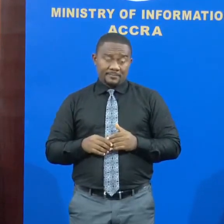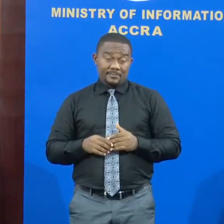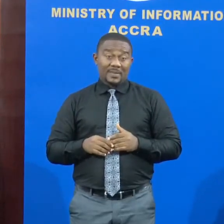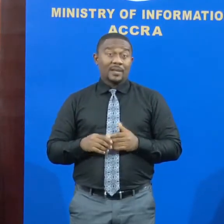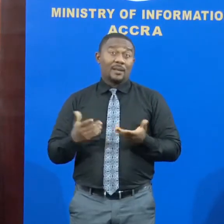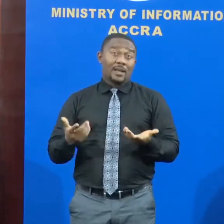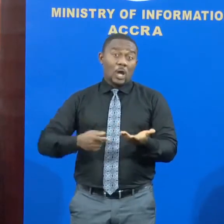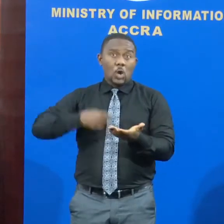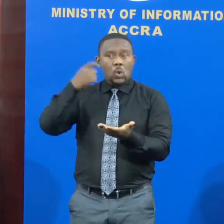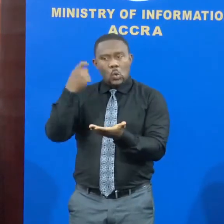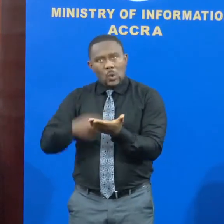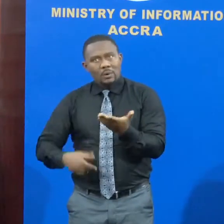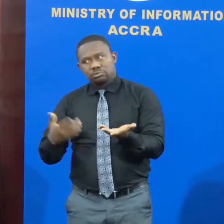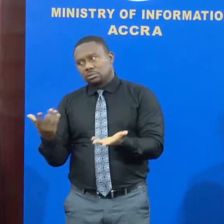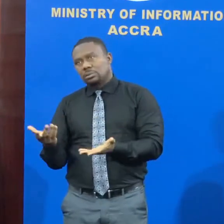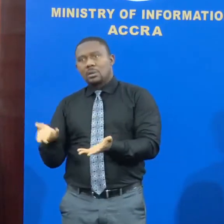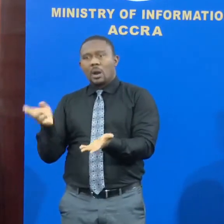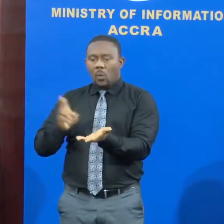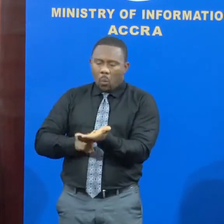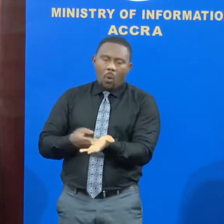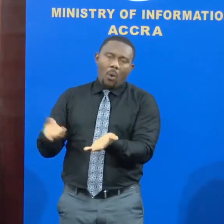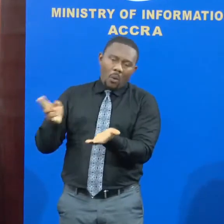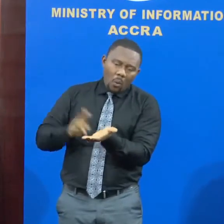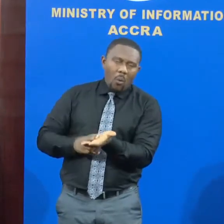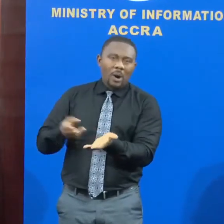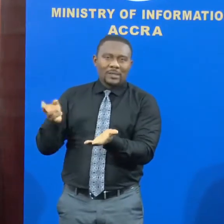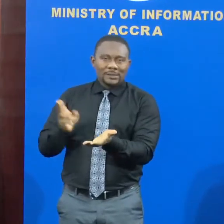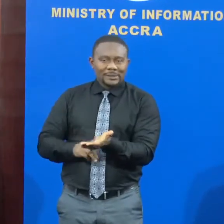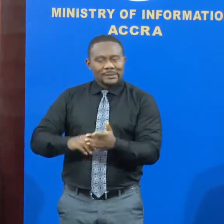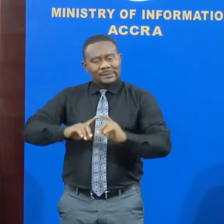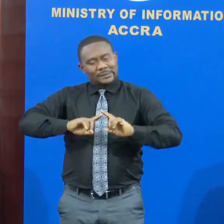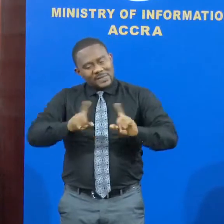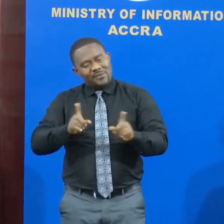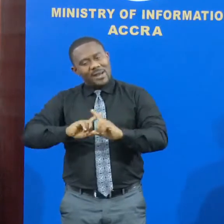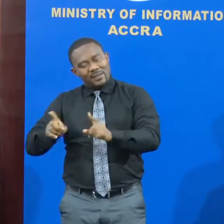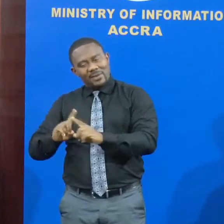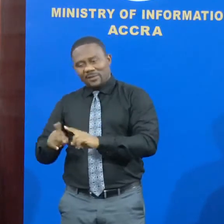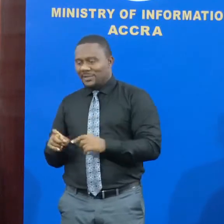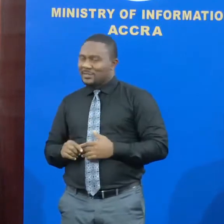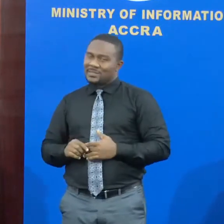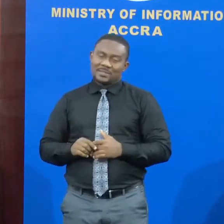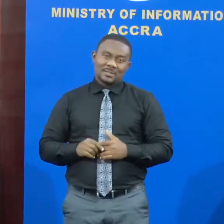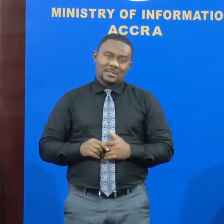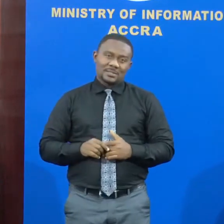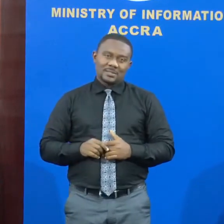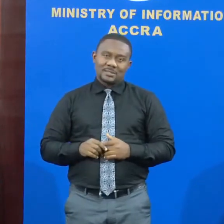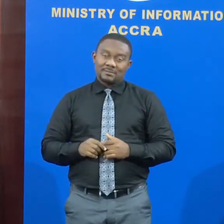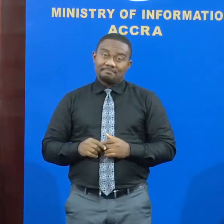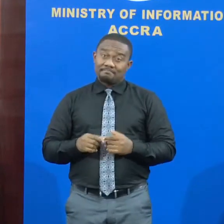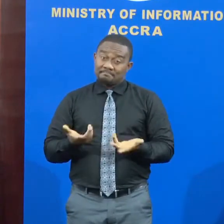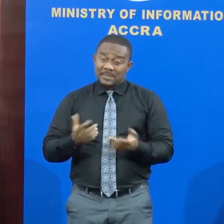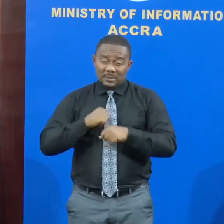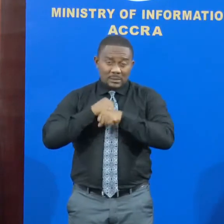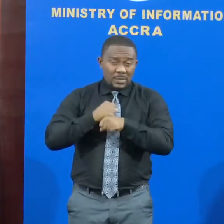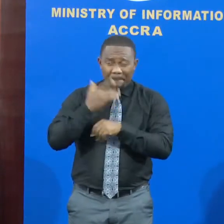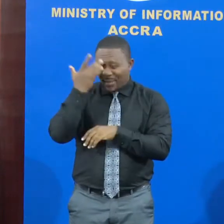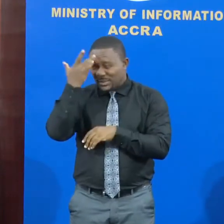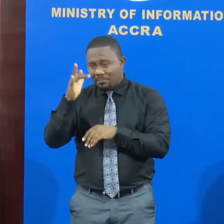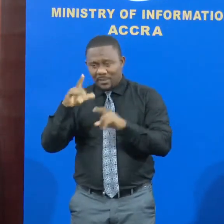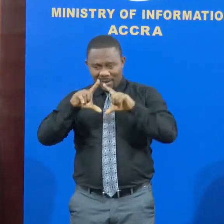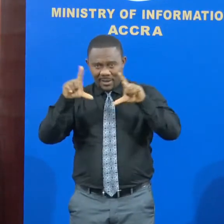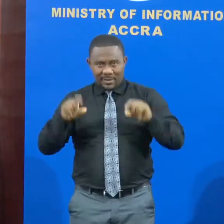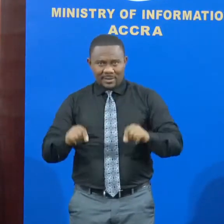and fatigue of periodic citizen registration in different data silos, the issuance of secure, reliable smart cards